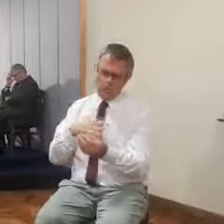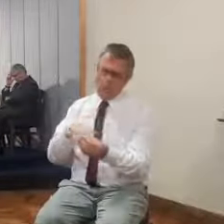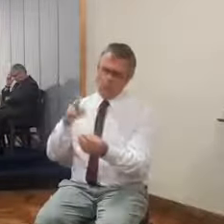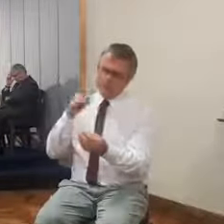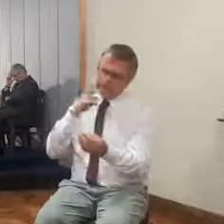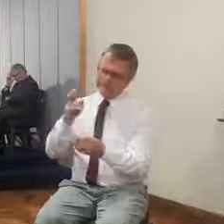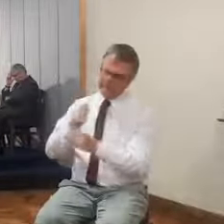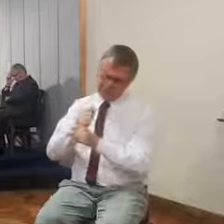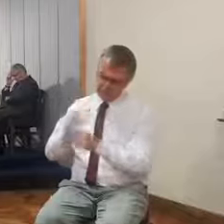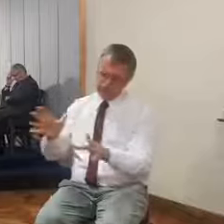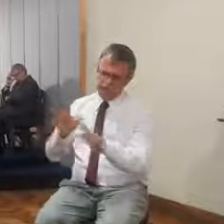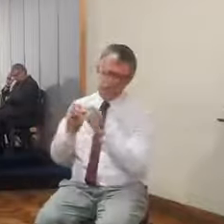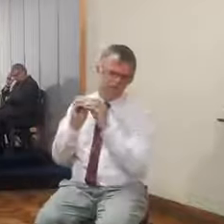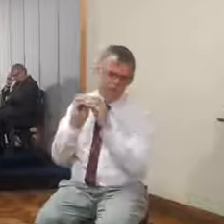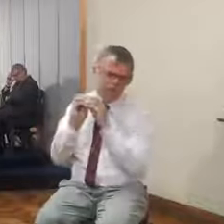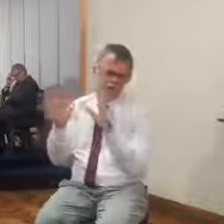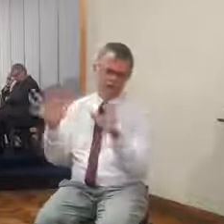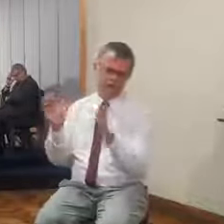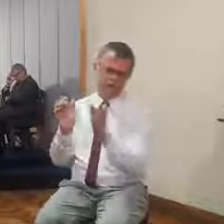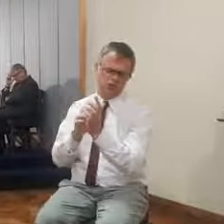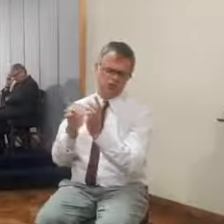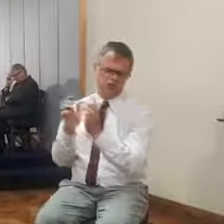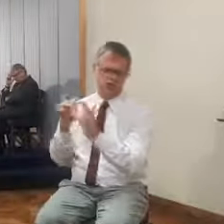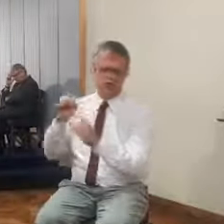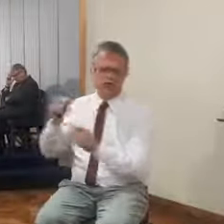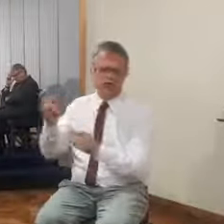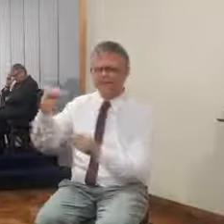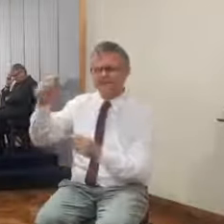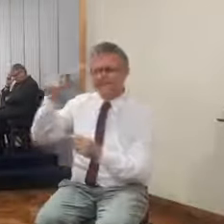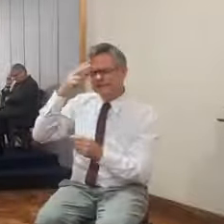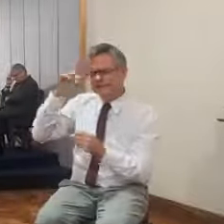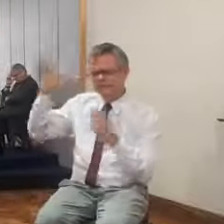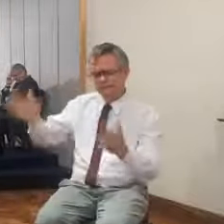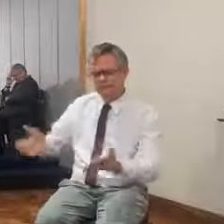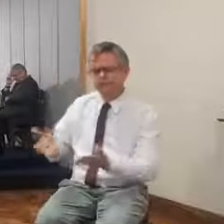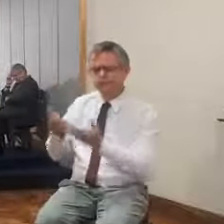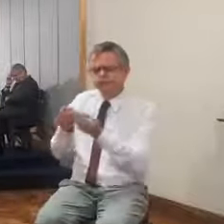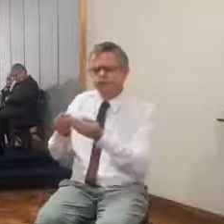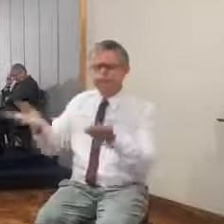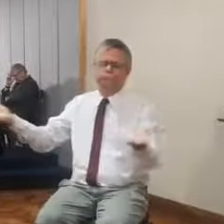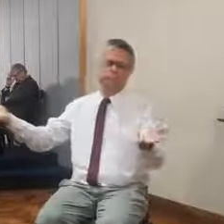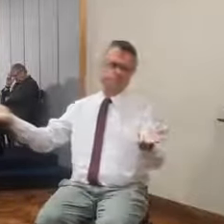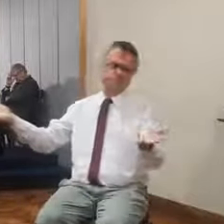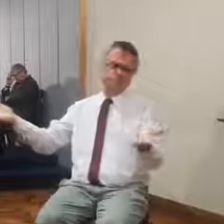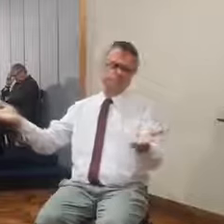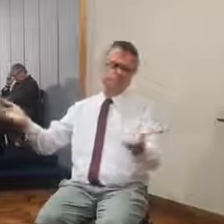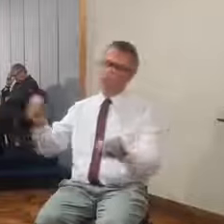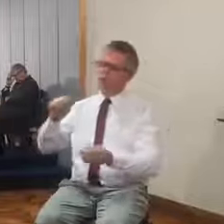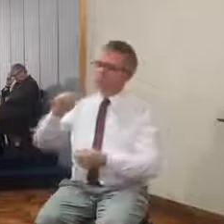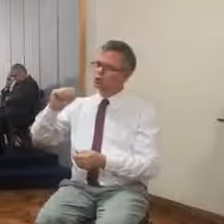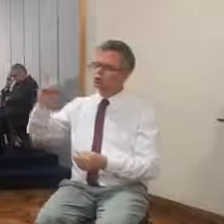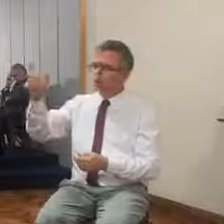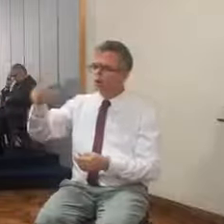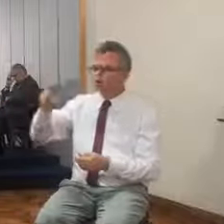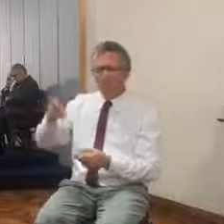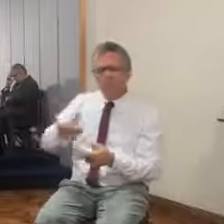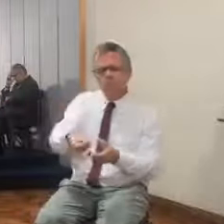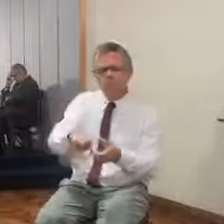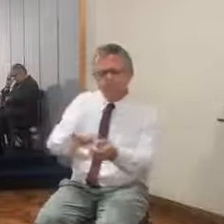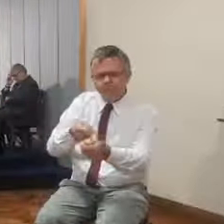shine forth, and Jesus Christ may be lifted up and glorified, and that thy people may be gathered out unto